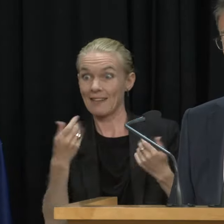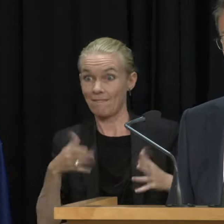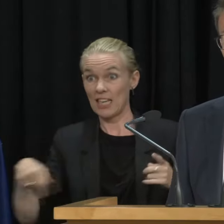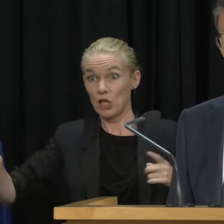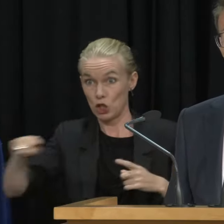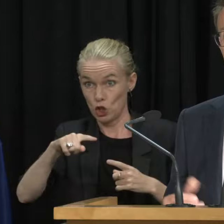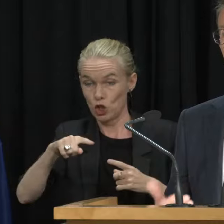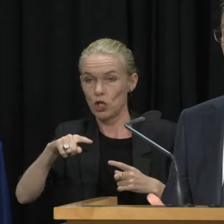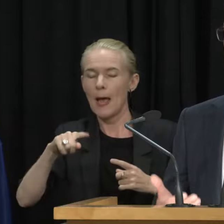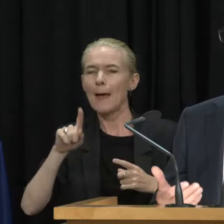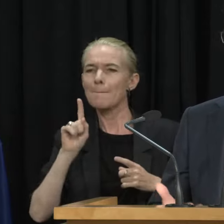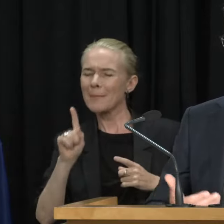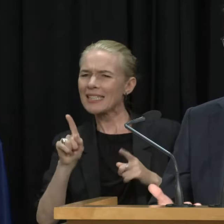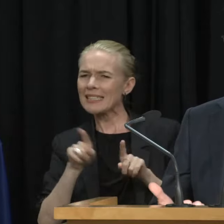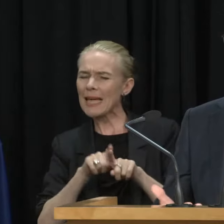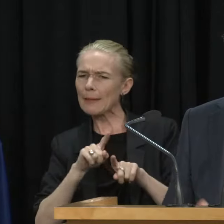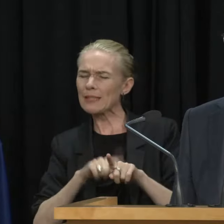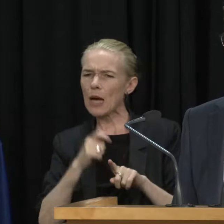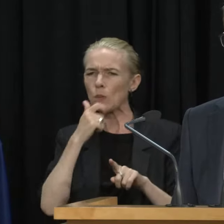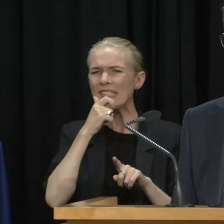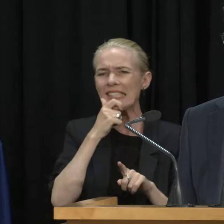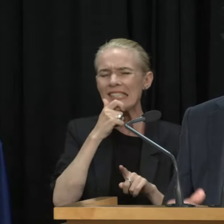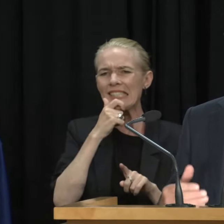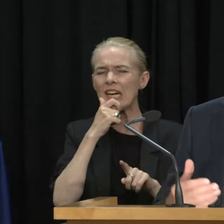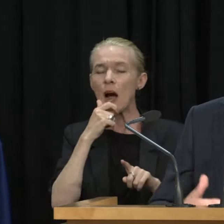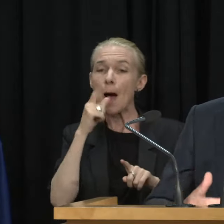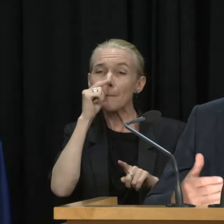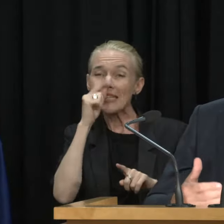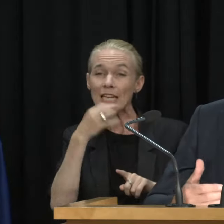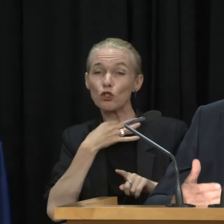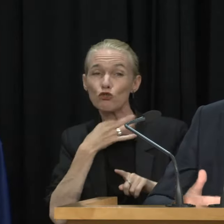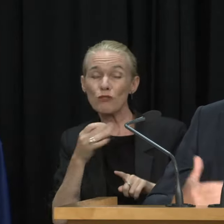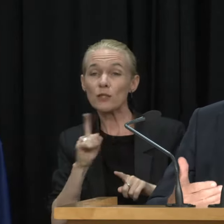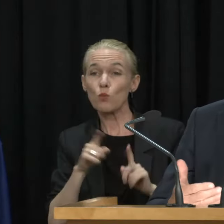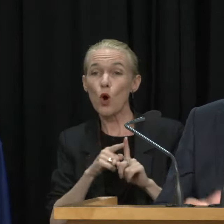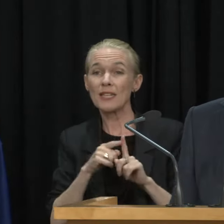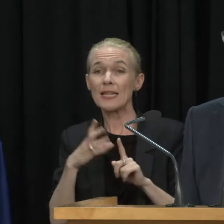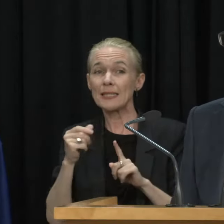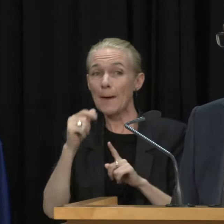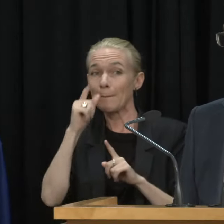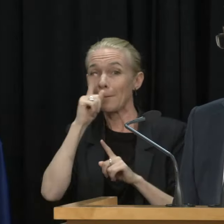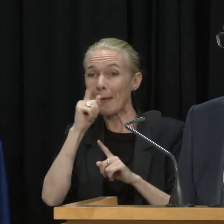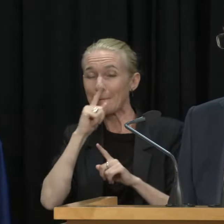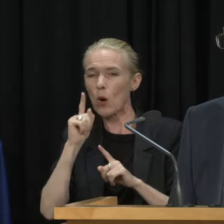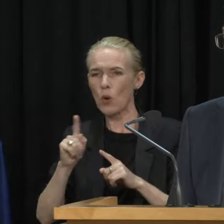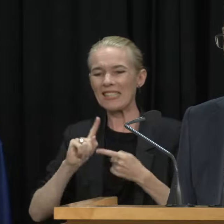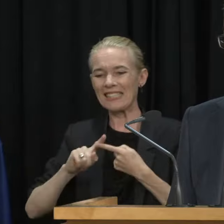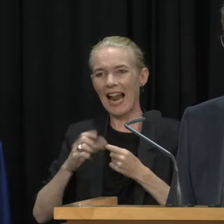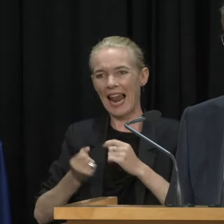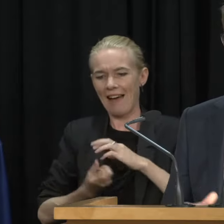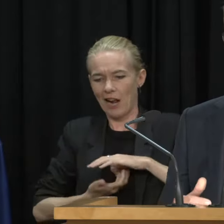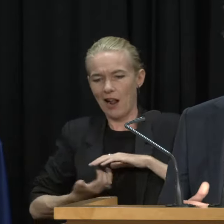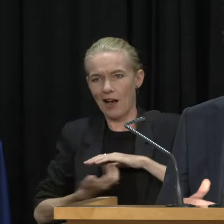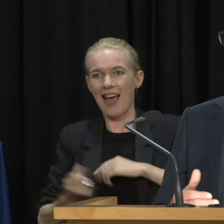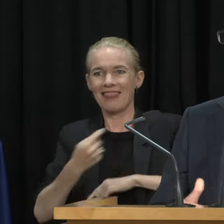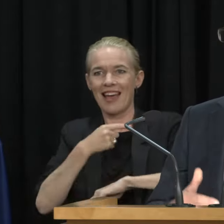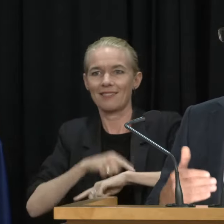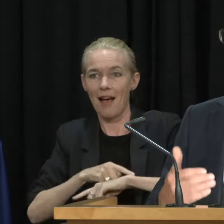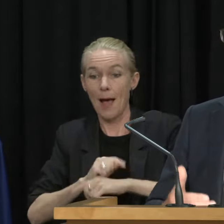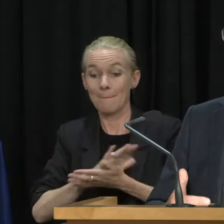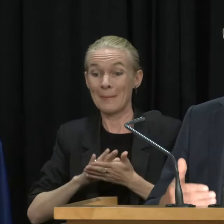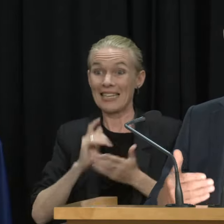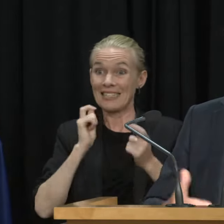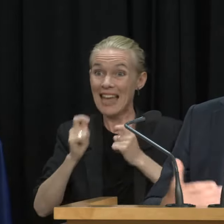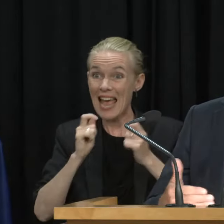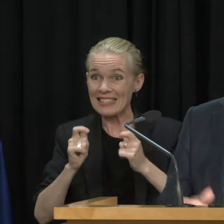that there weren't some potential cases that may have been early on in the incubation period and who